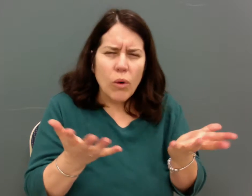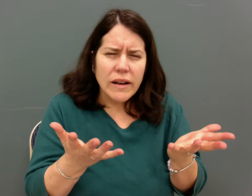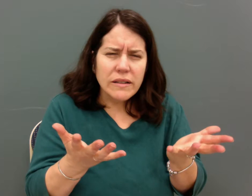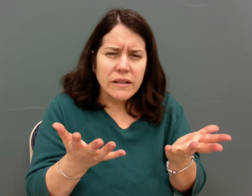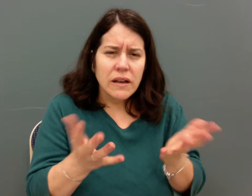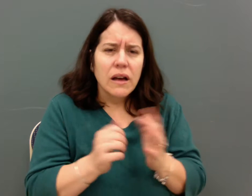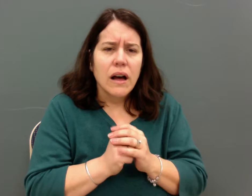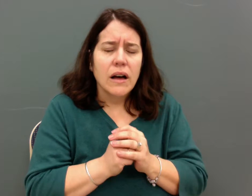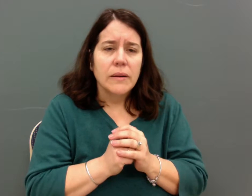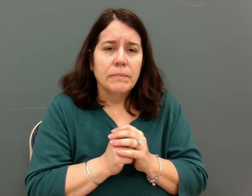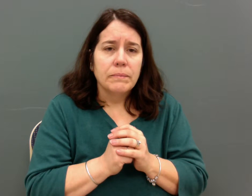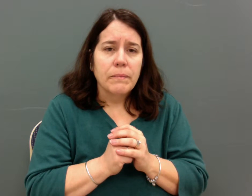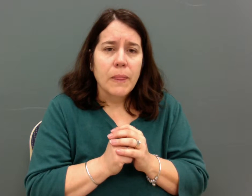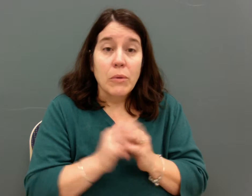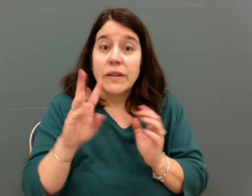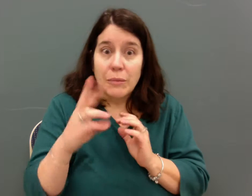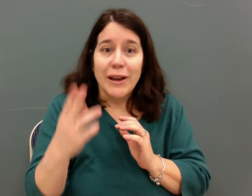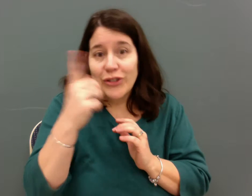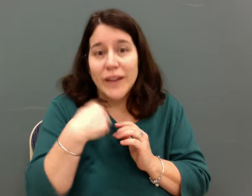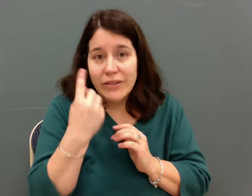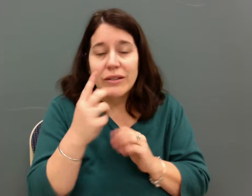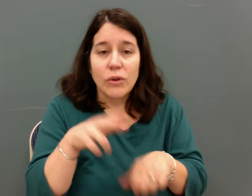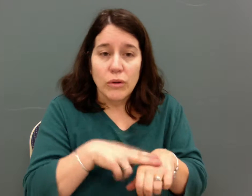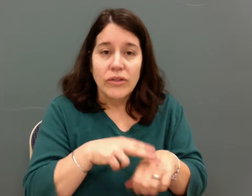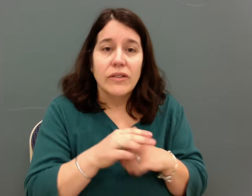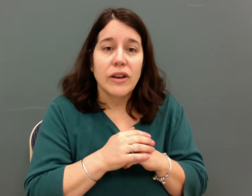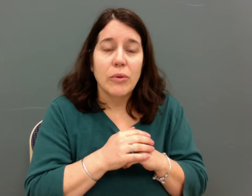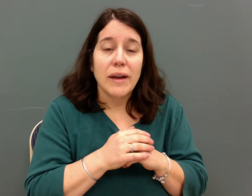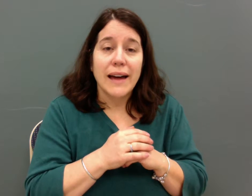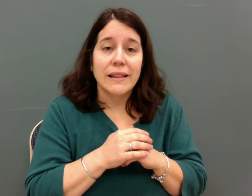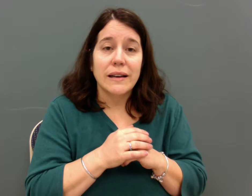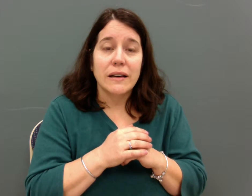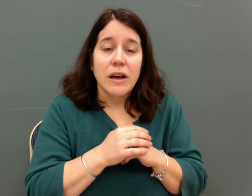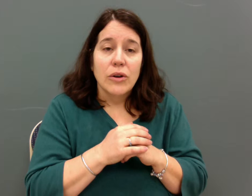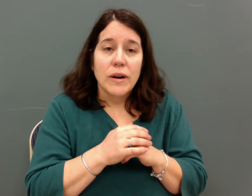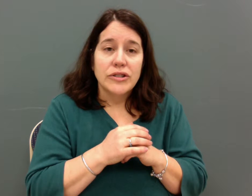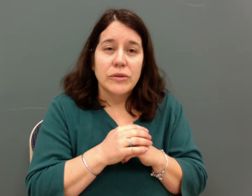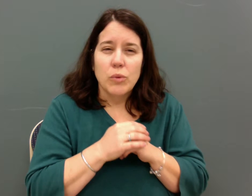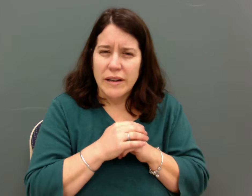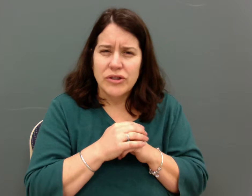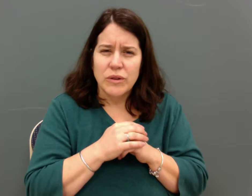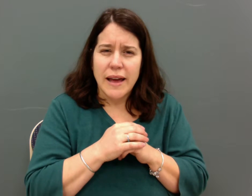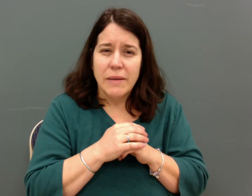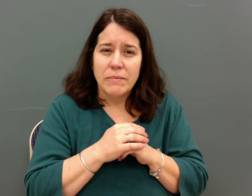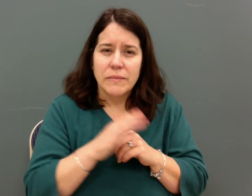What? With the WH face, of course. And so we added the question, what is your name?